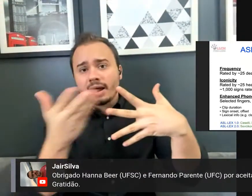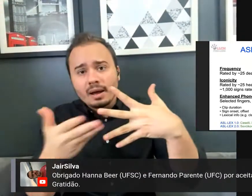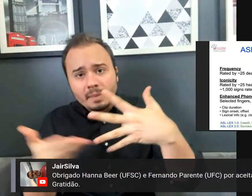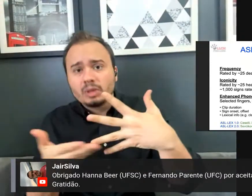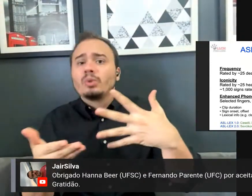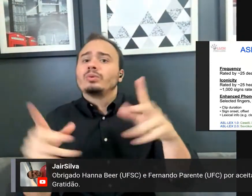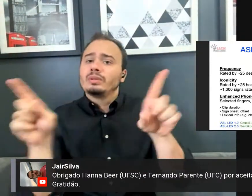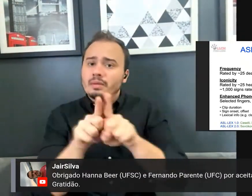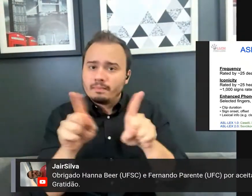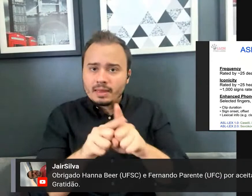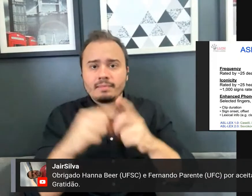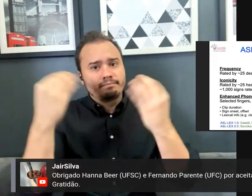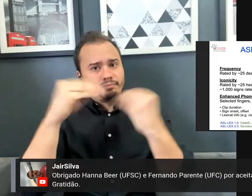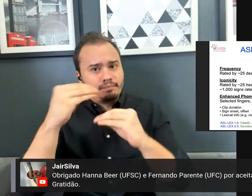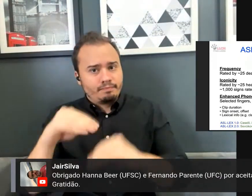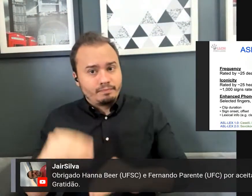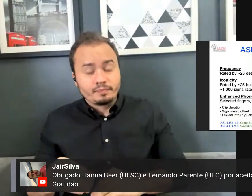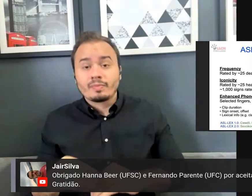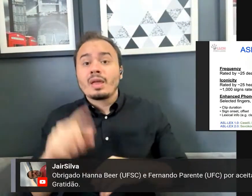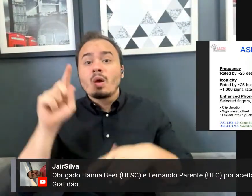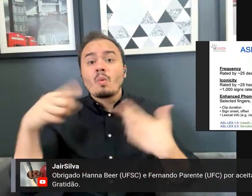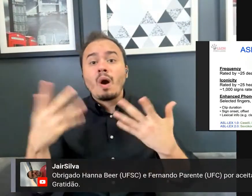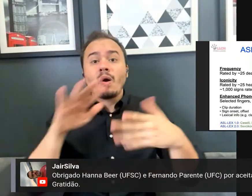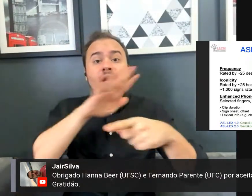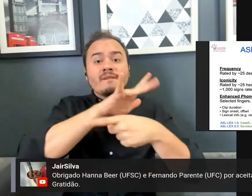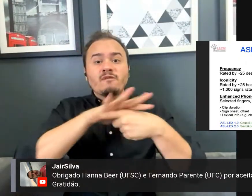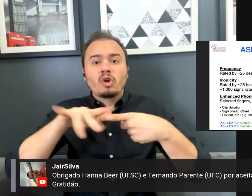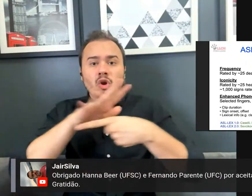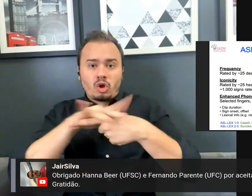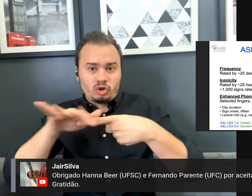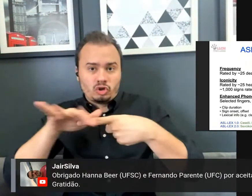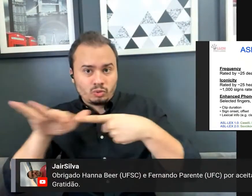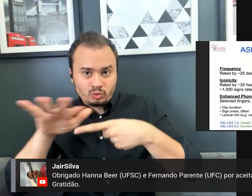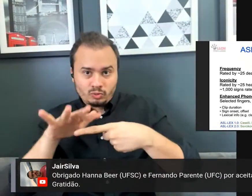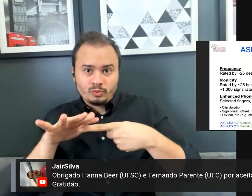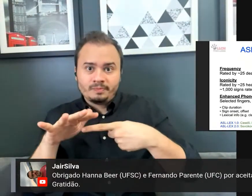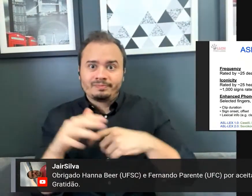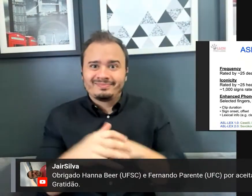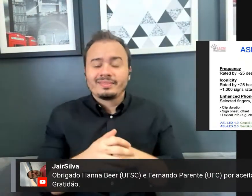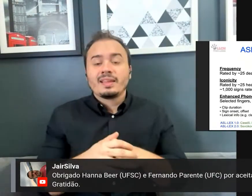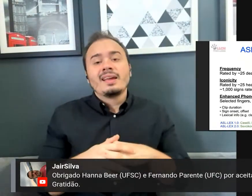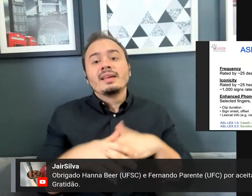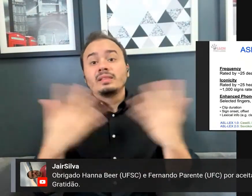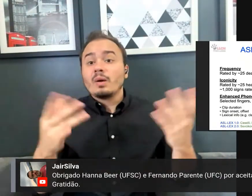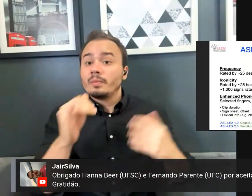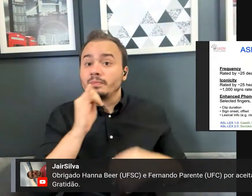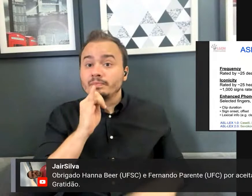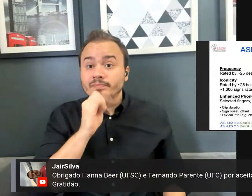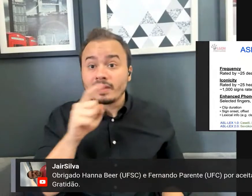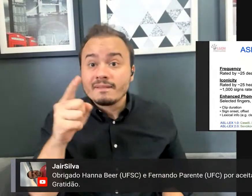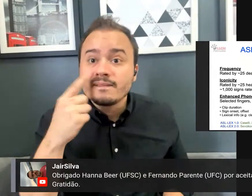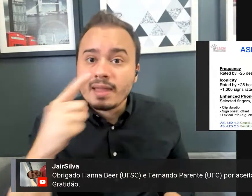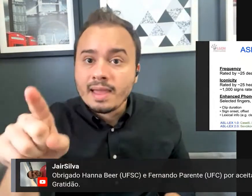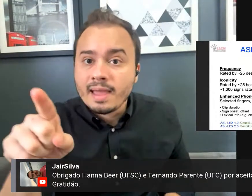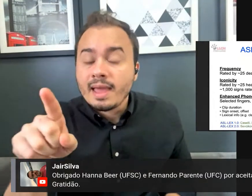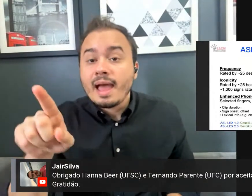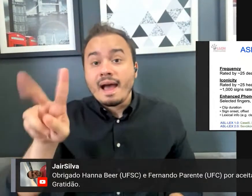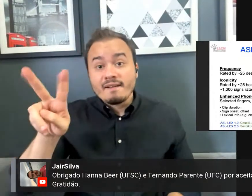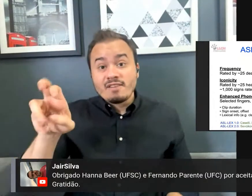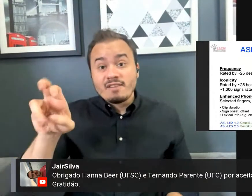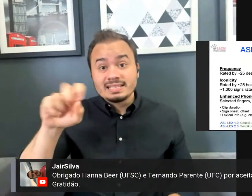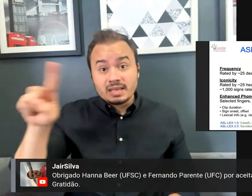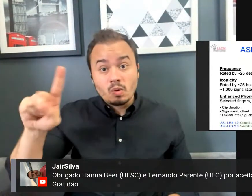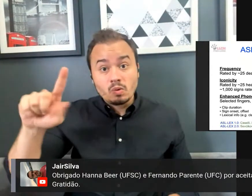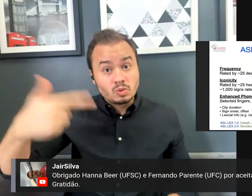the phonological encoding. So the second version has a much more sophisticated coding of